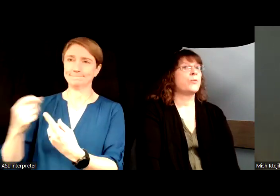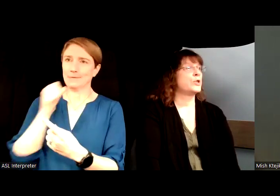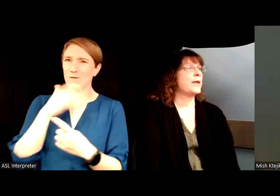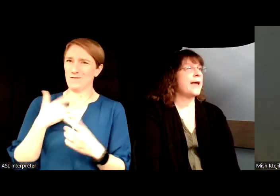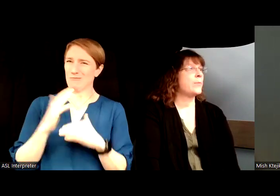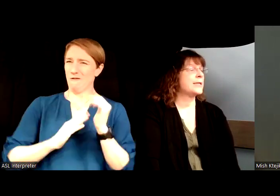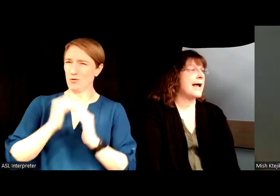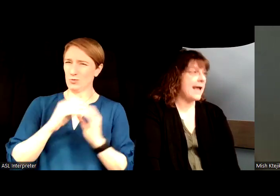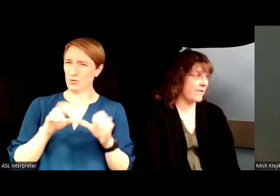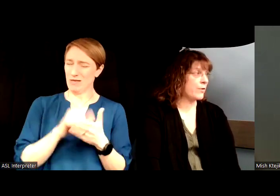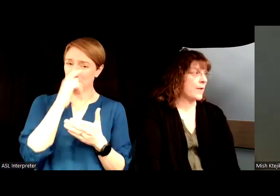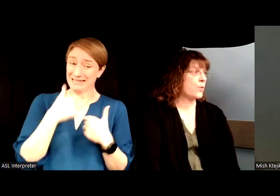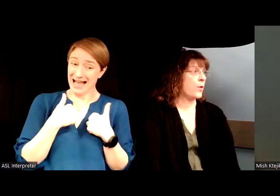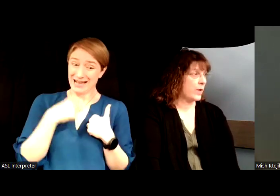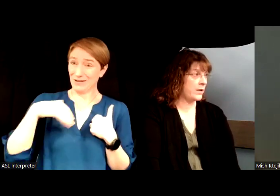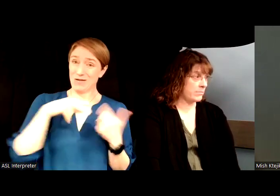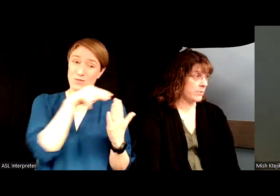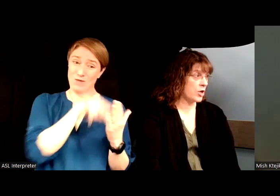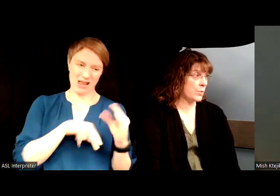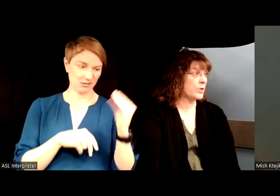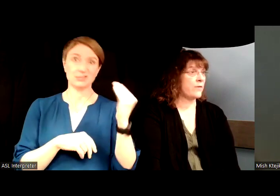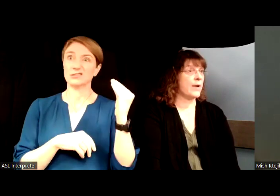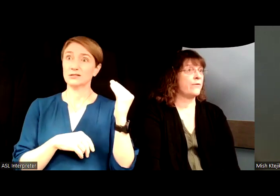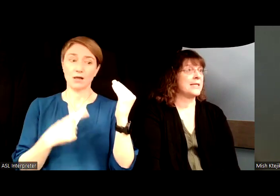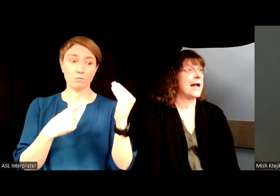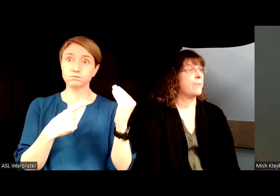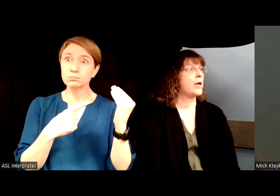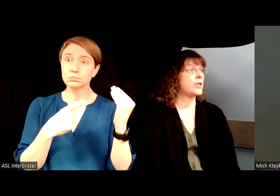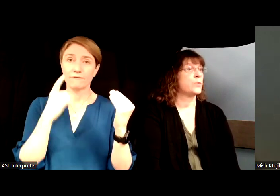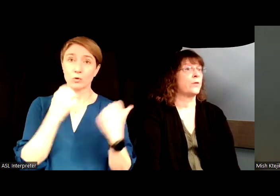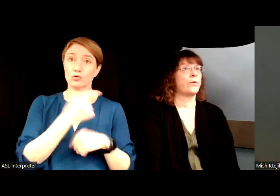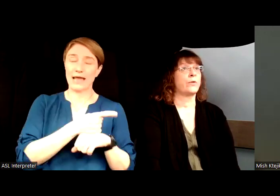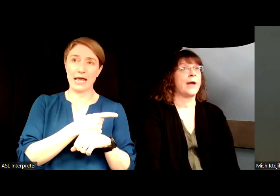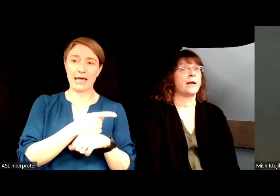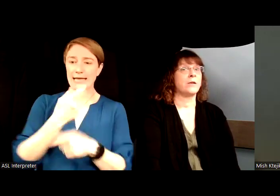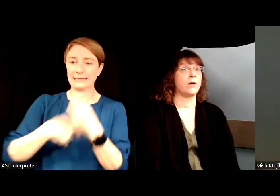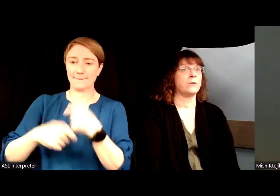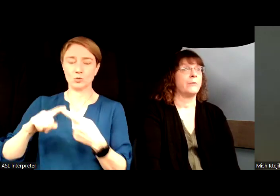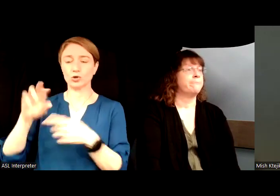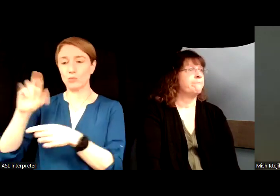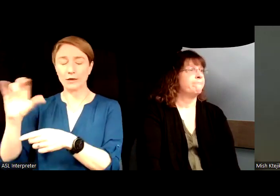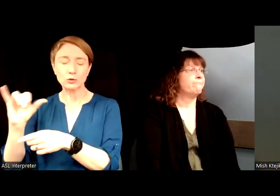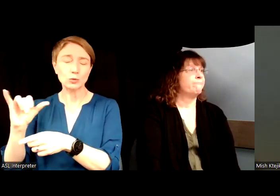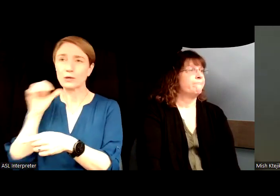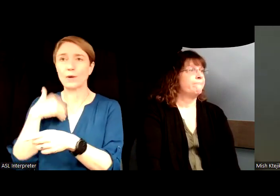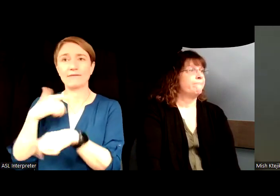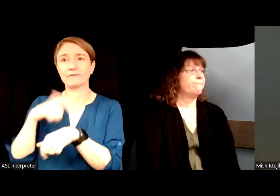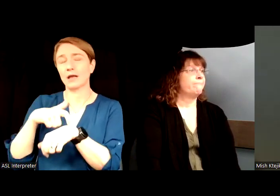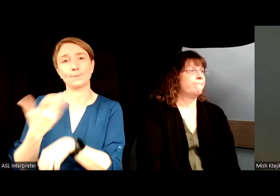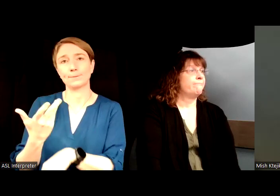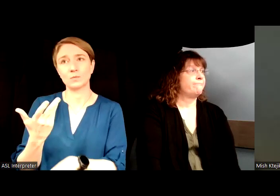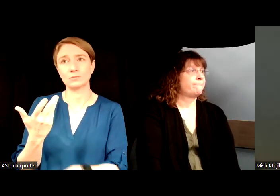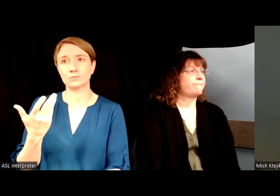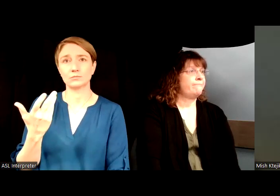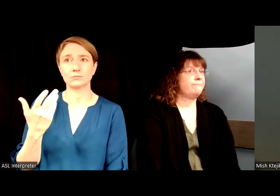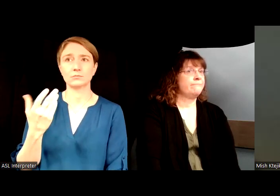don't feel comfortable doing that because I haven't even read what we are supposed to have read here today, much of what the RAC is. Seeing